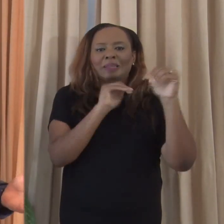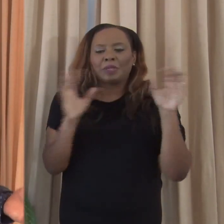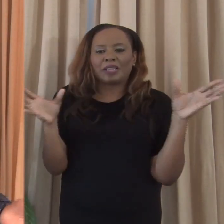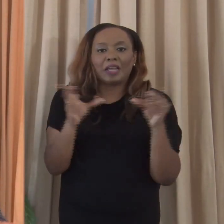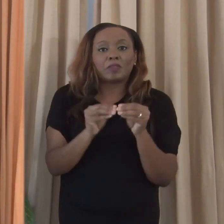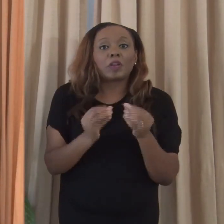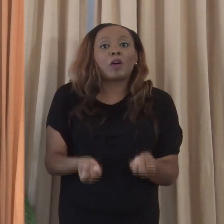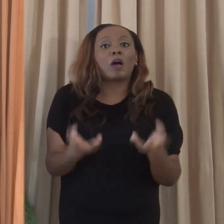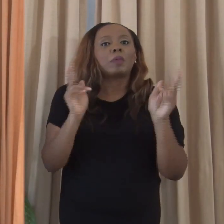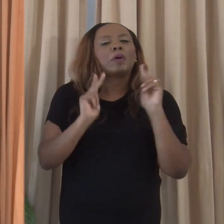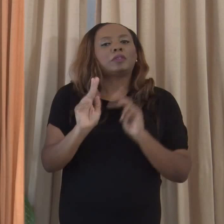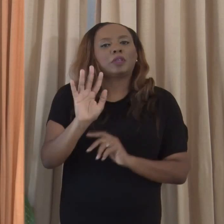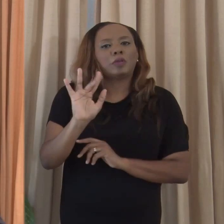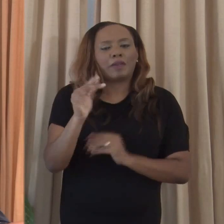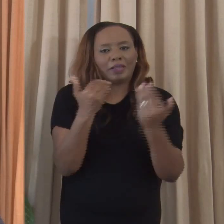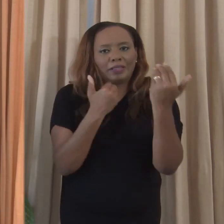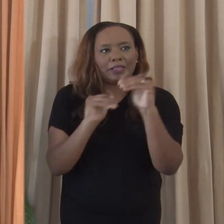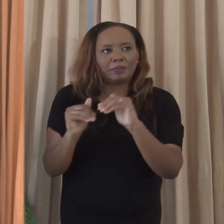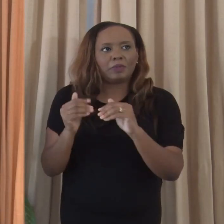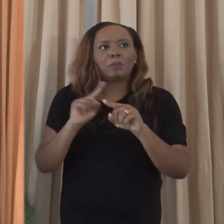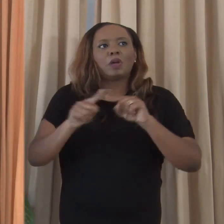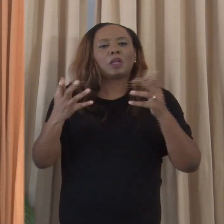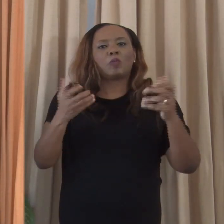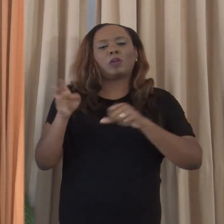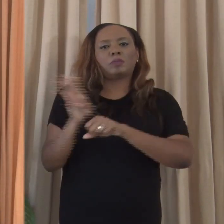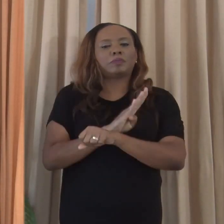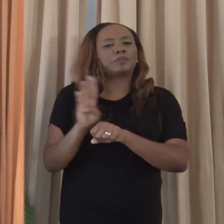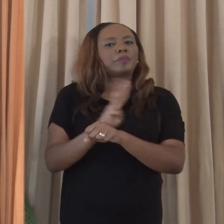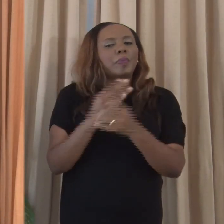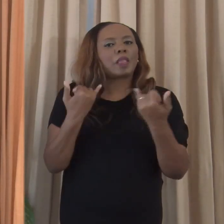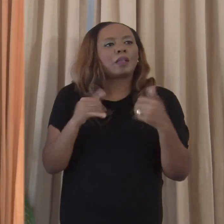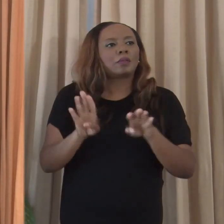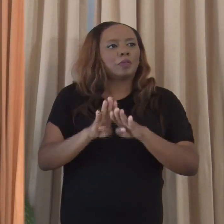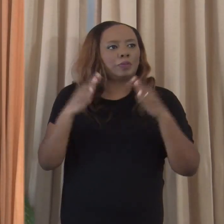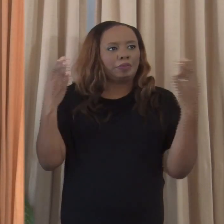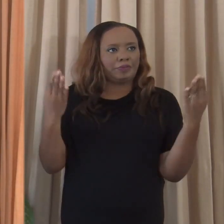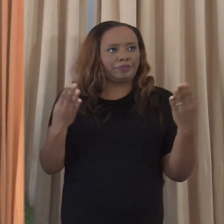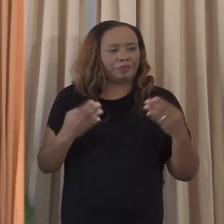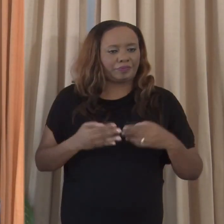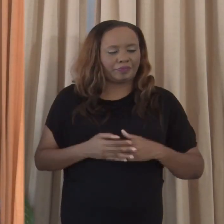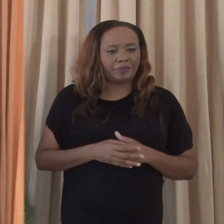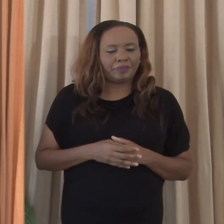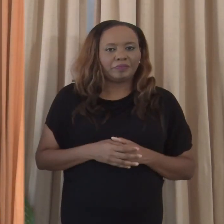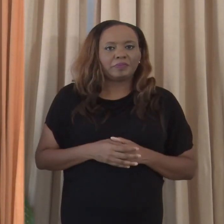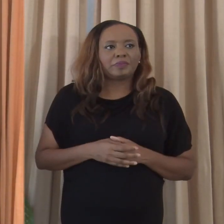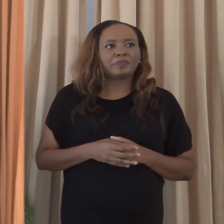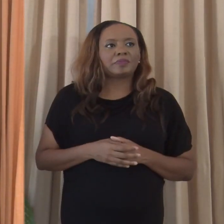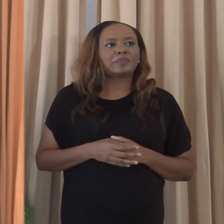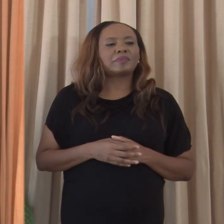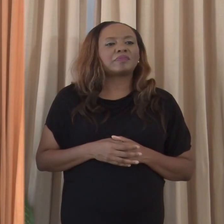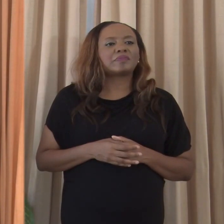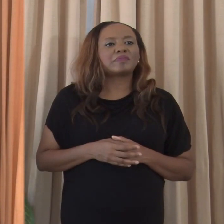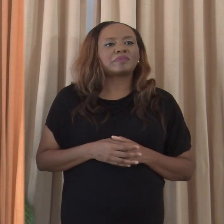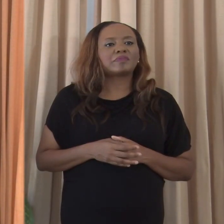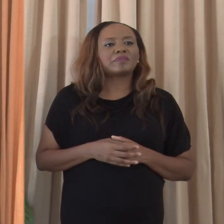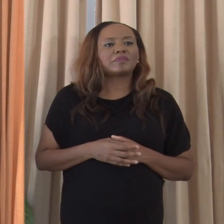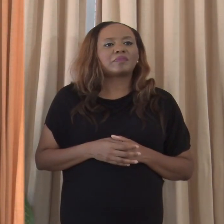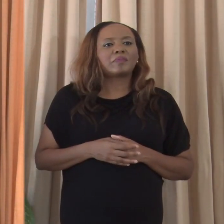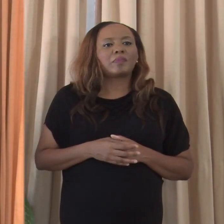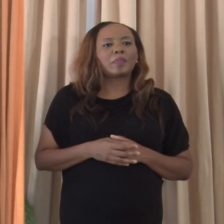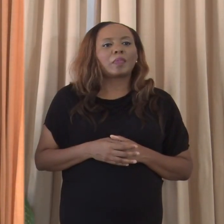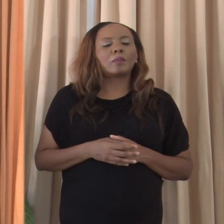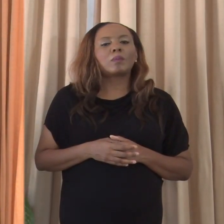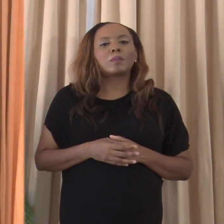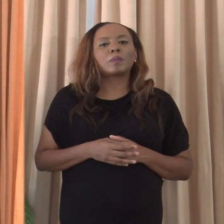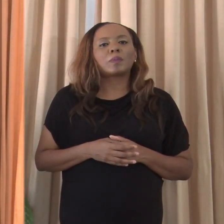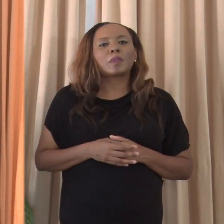sure that people can still continue to keep their businesses going. And I think that the Czar spoke to this matter with